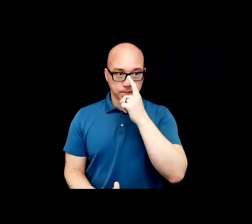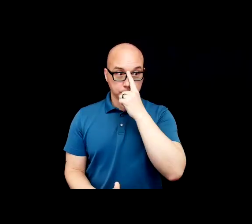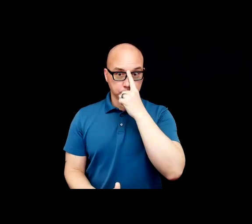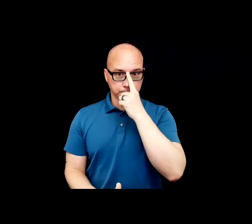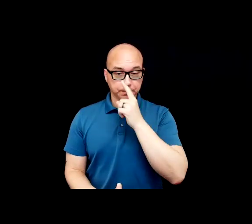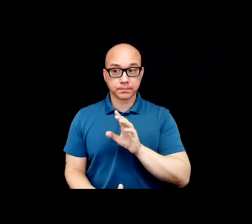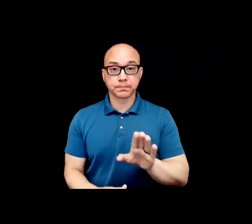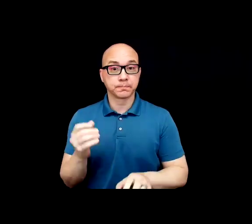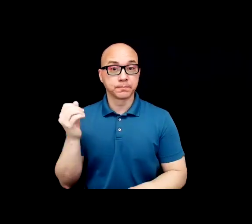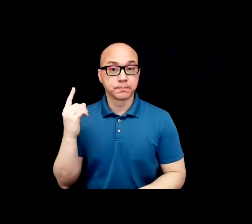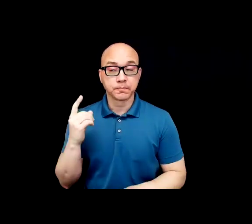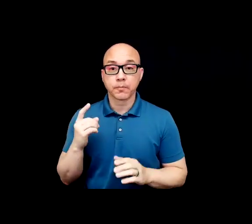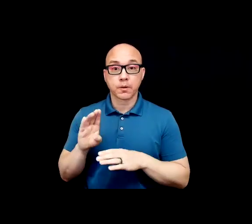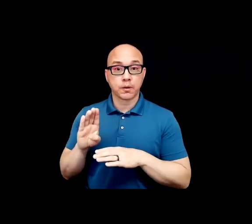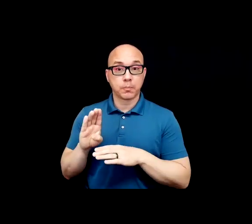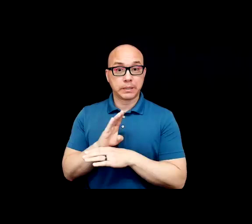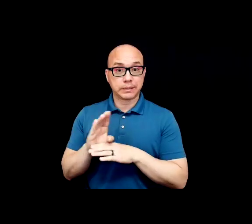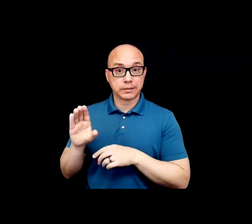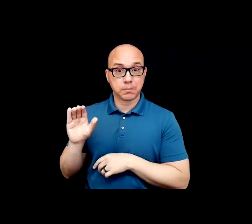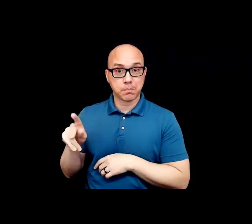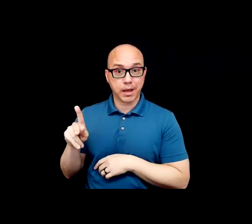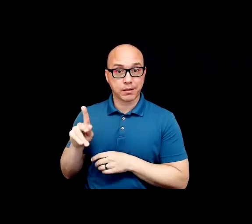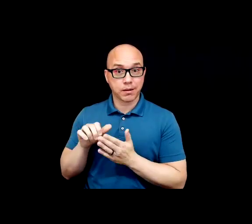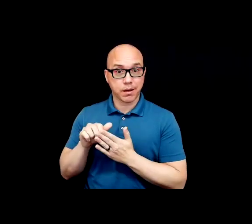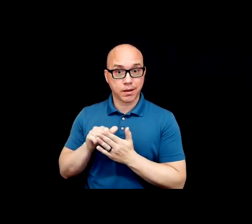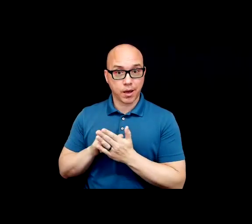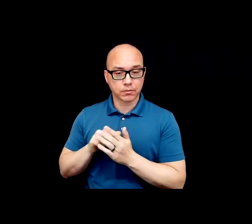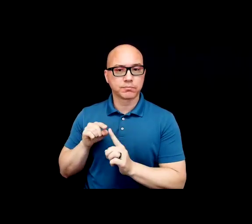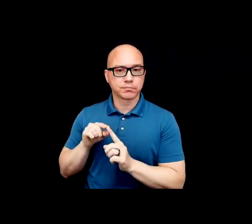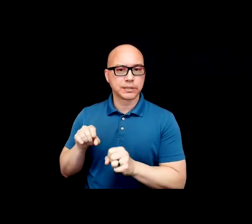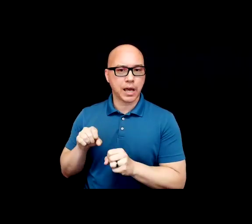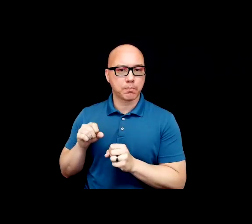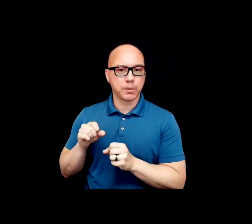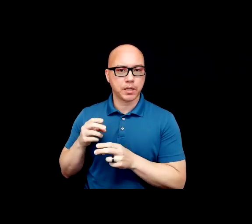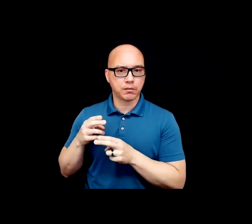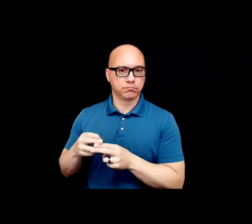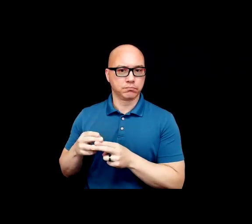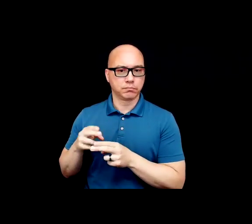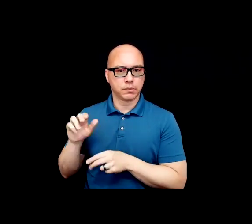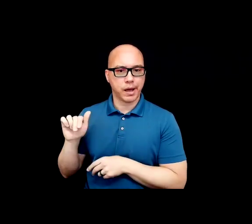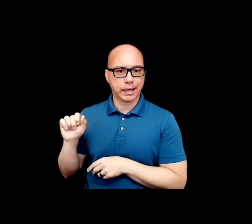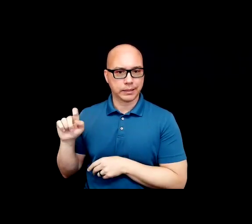Because business bank accounts are a business asset, I want to take one quick hot second and